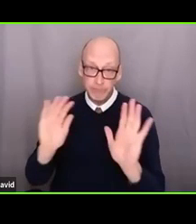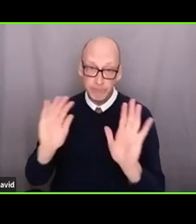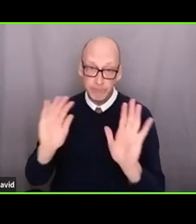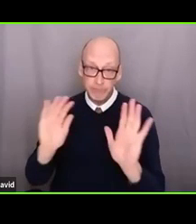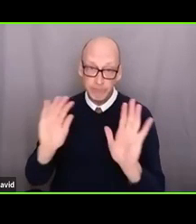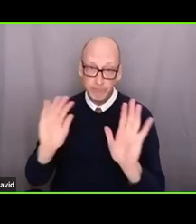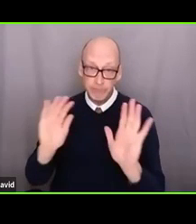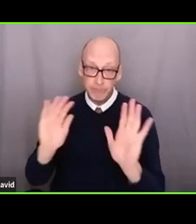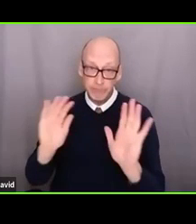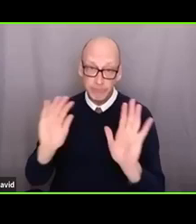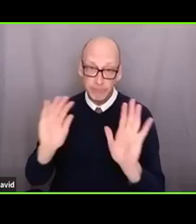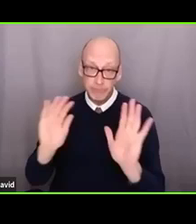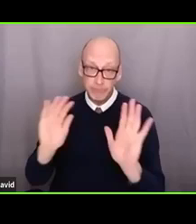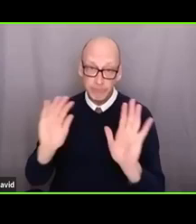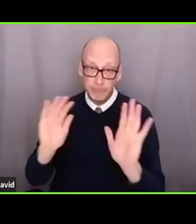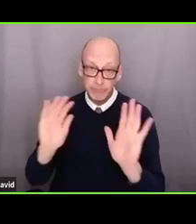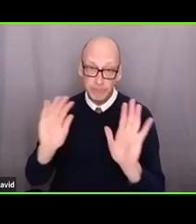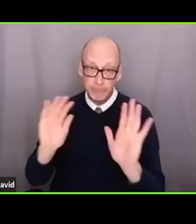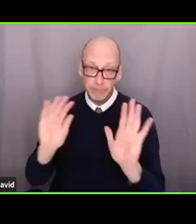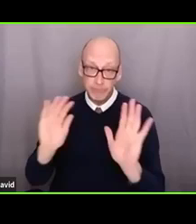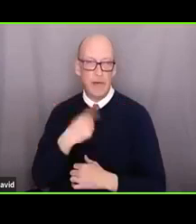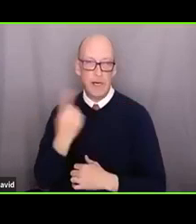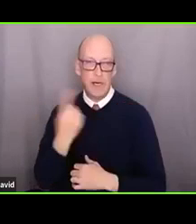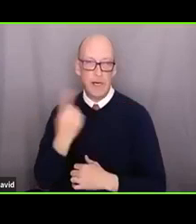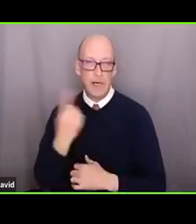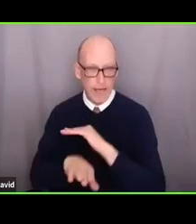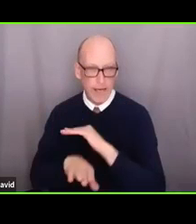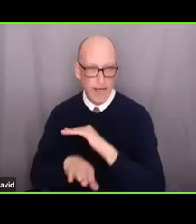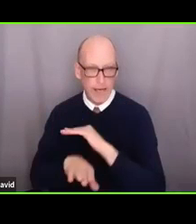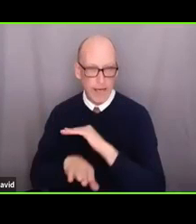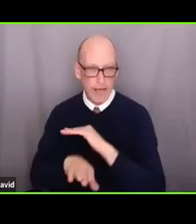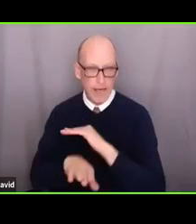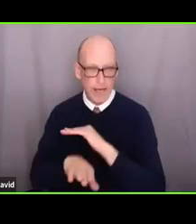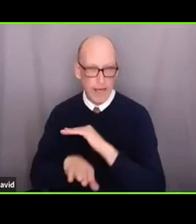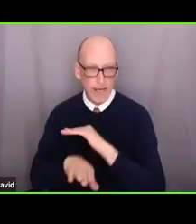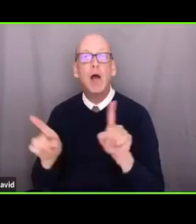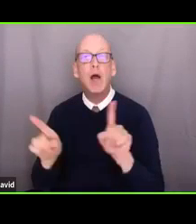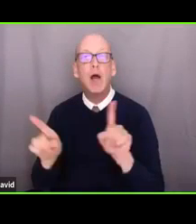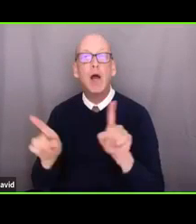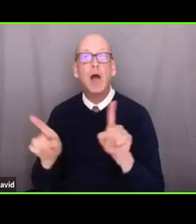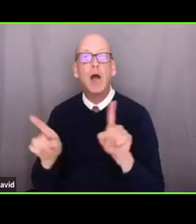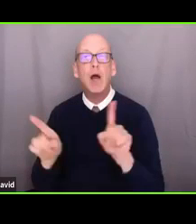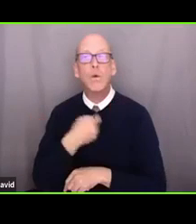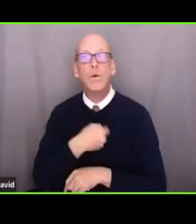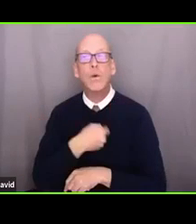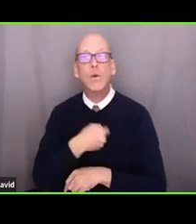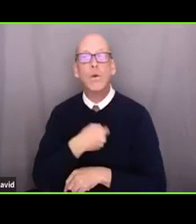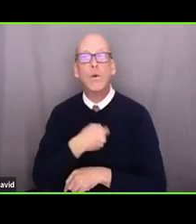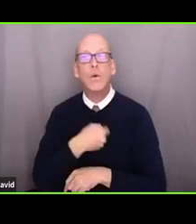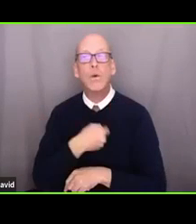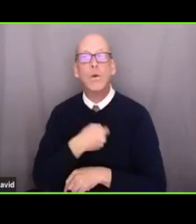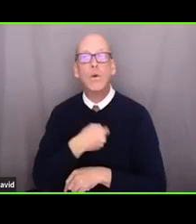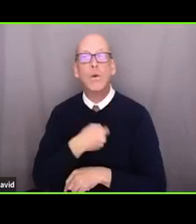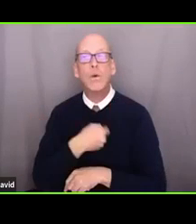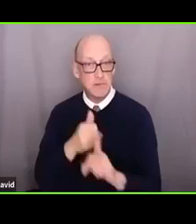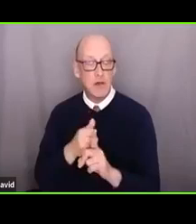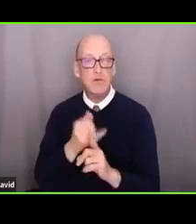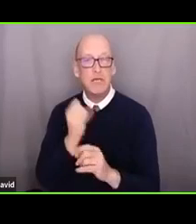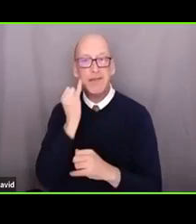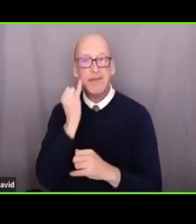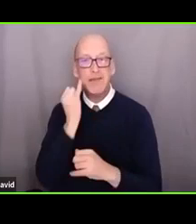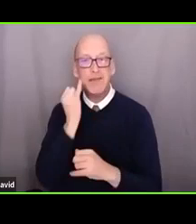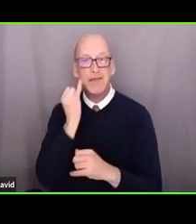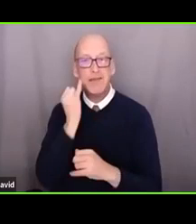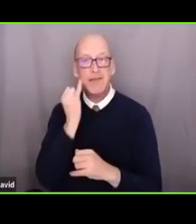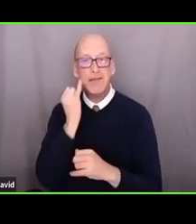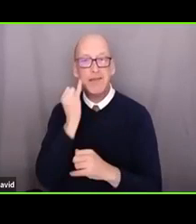health concerns that we always go into a restaurant for. But we're also talking with restaurants, and the idea here is that one